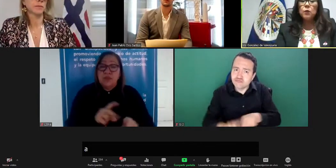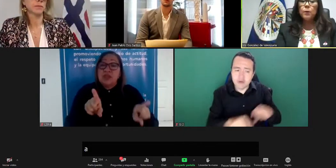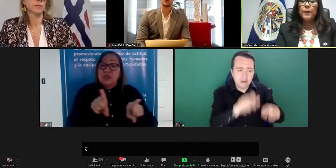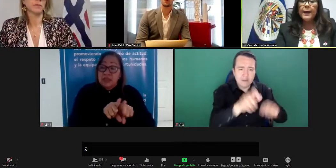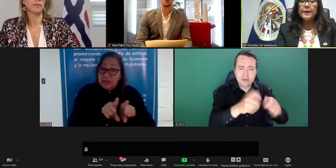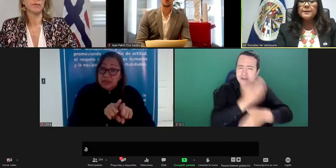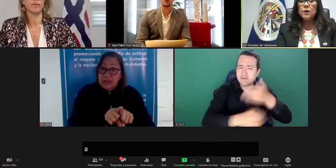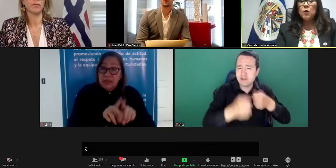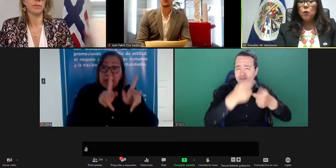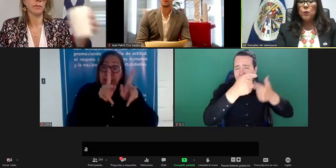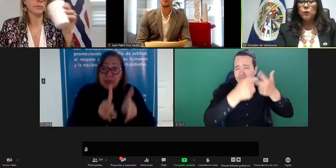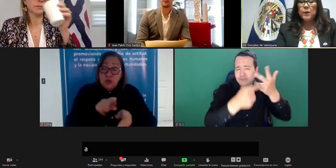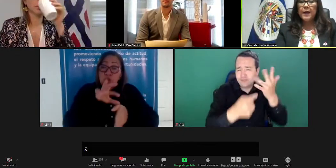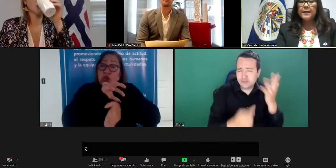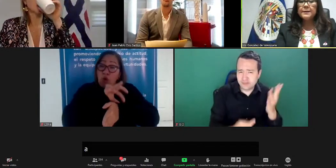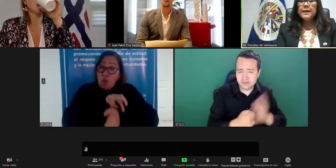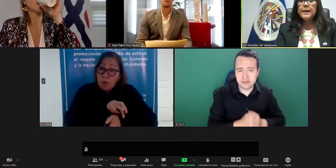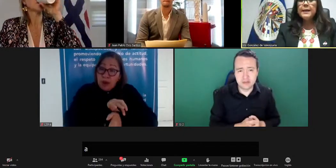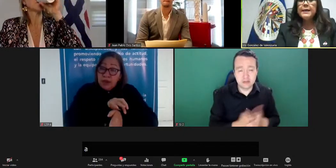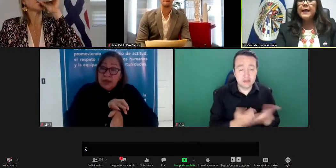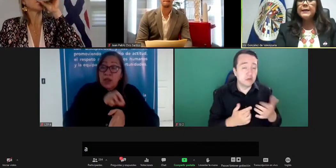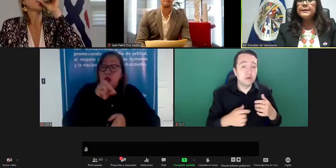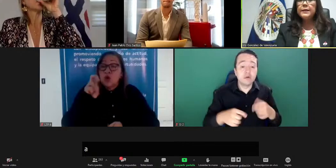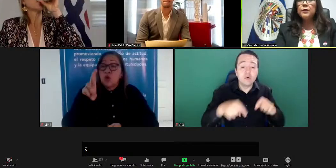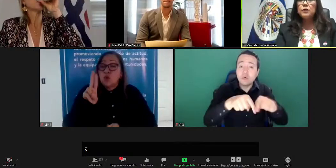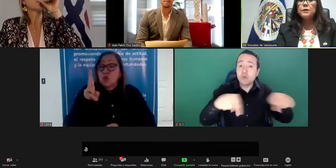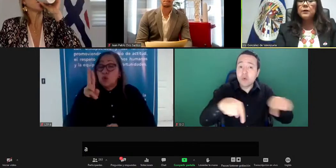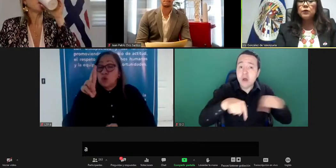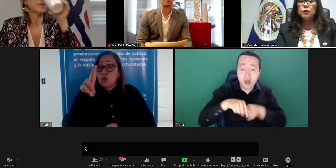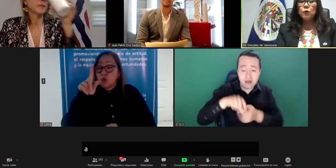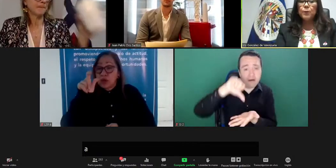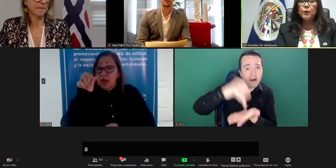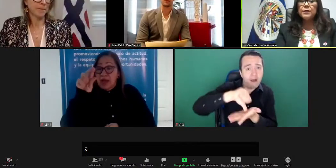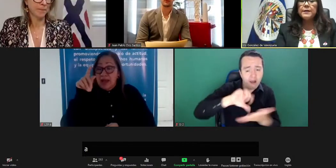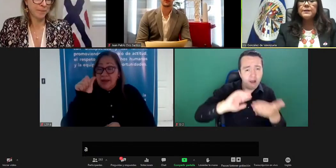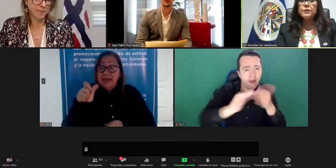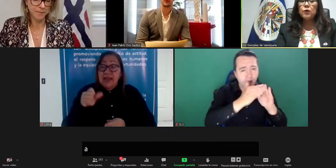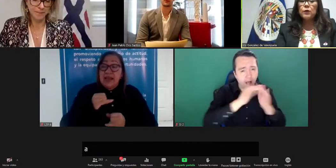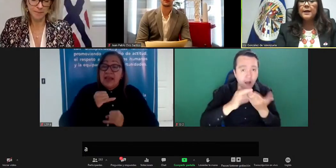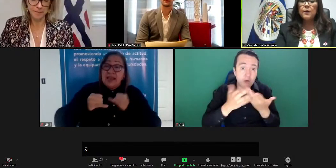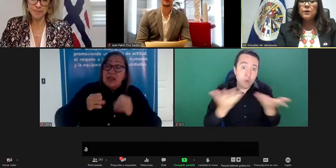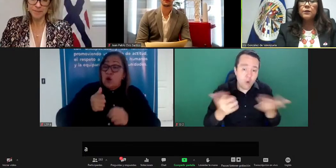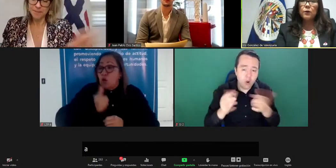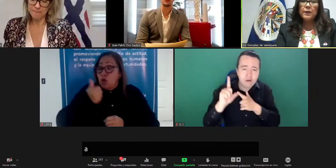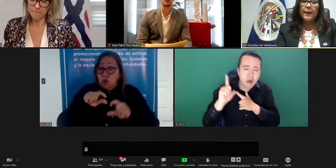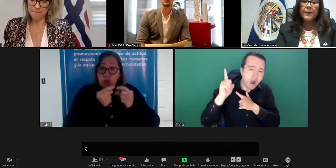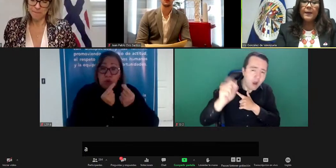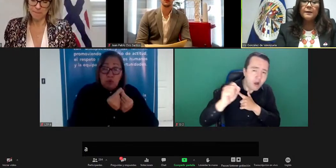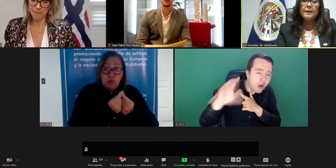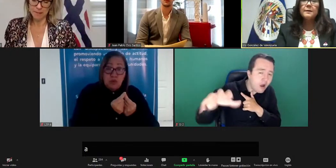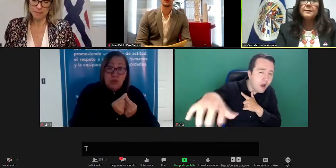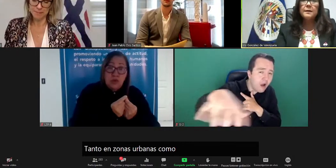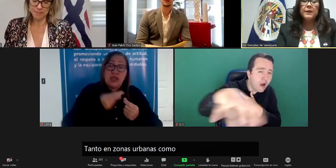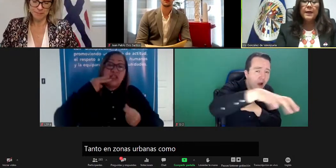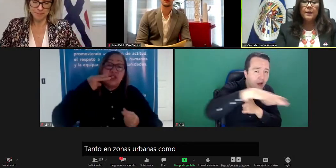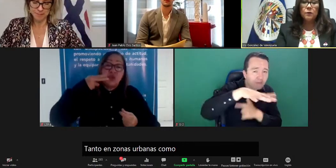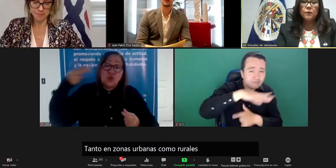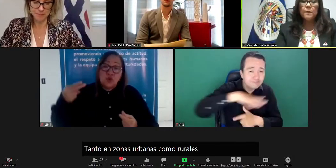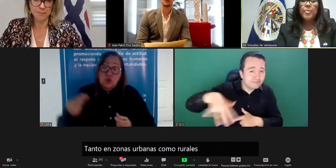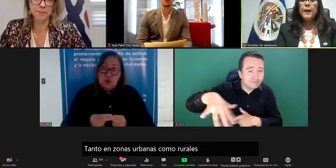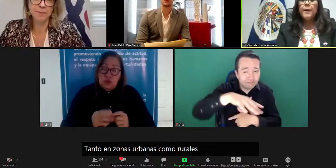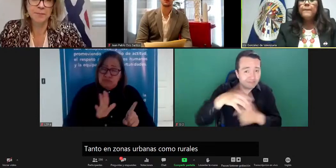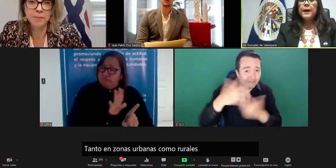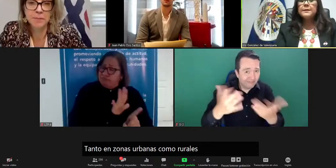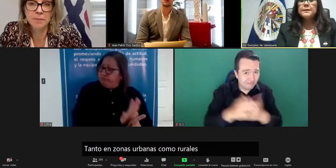their plurality in urban and rural areas and within historically